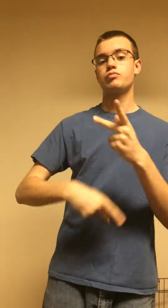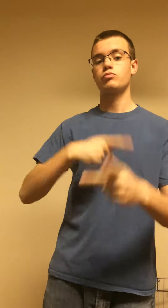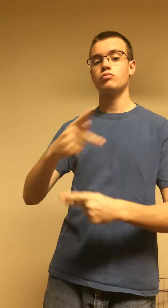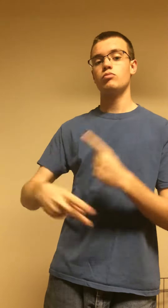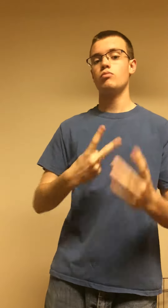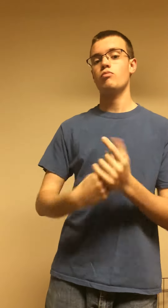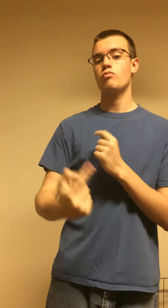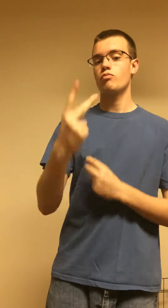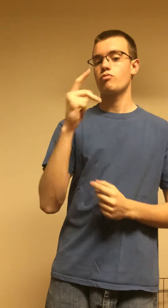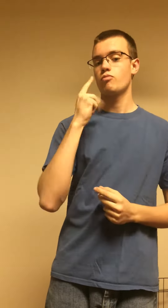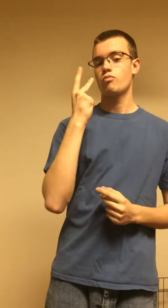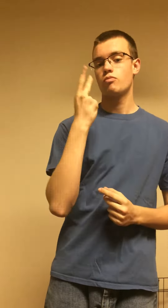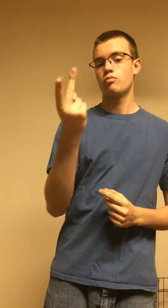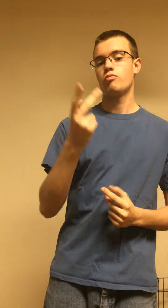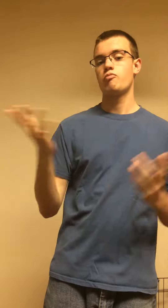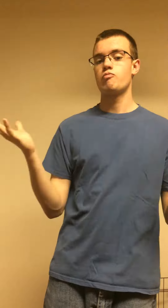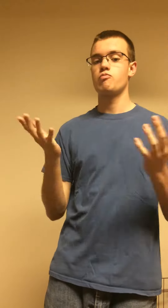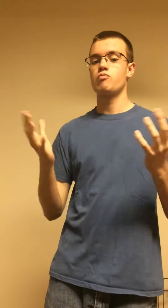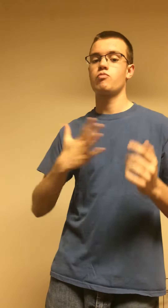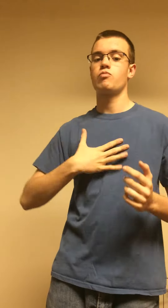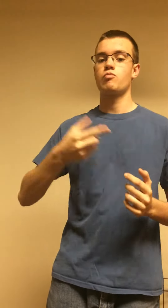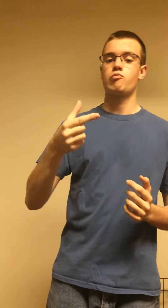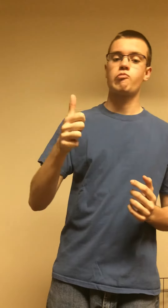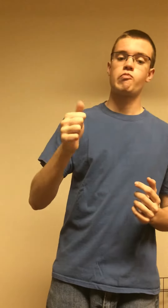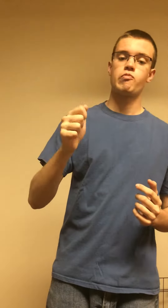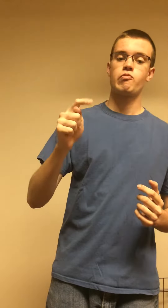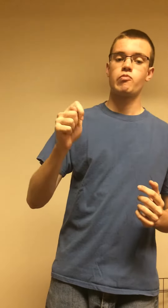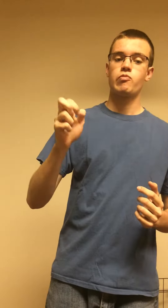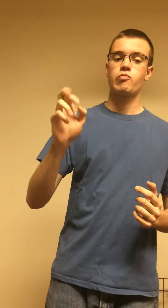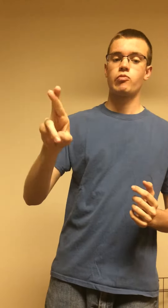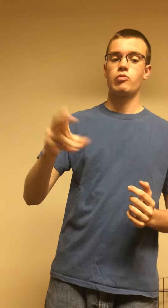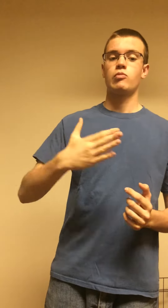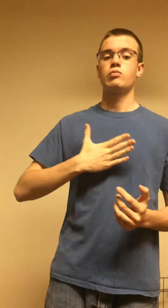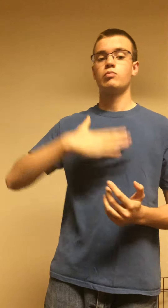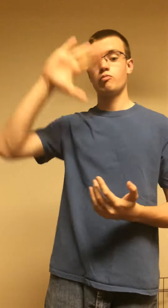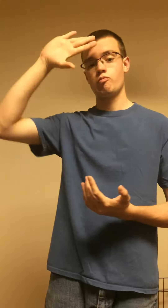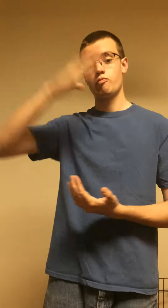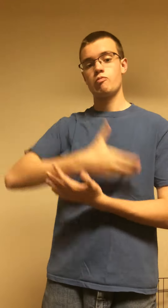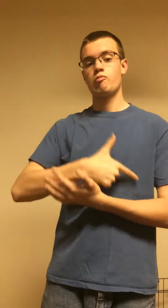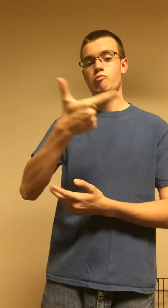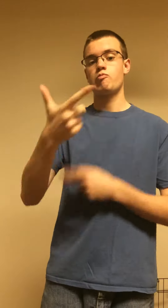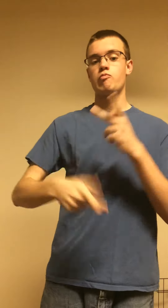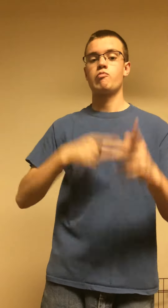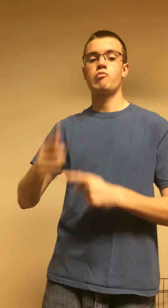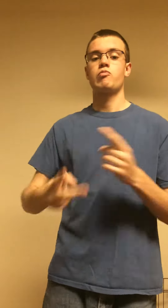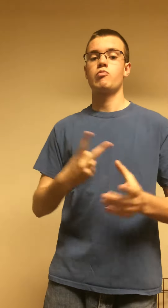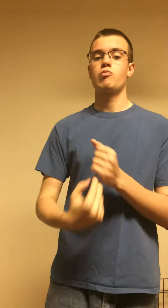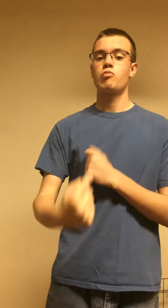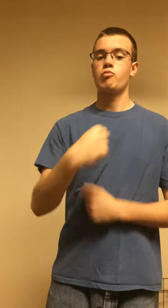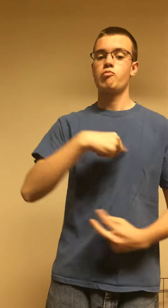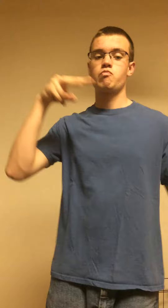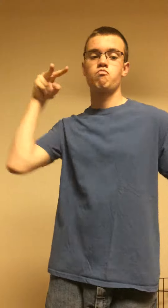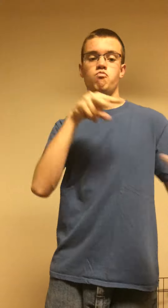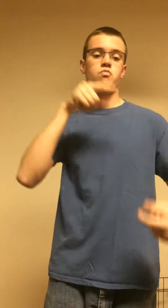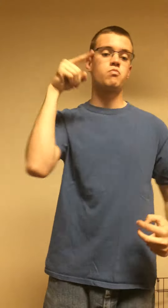I looked in the eyes, and I said, he's mine, I'm mine. Got a